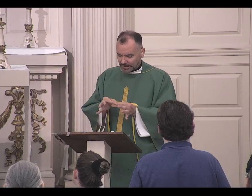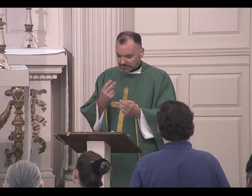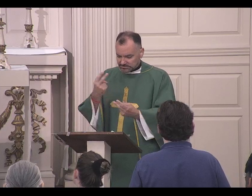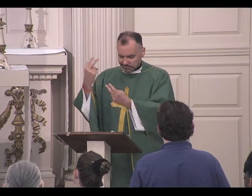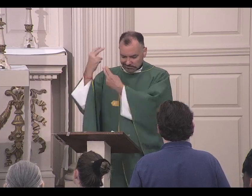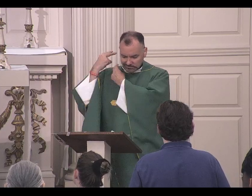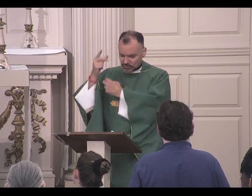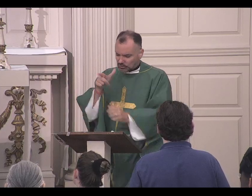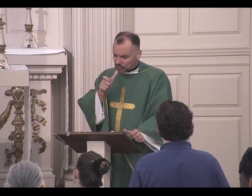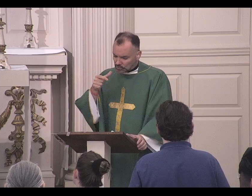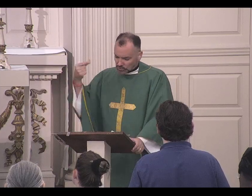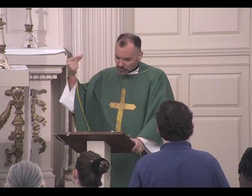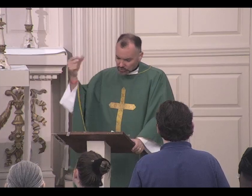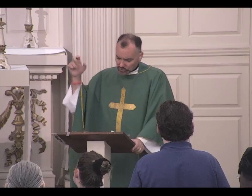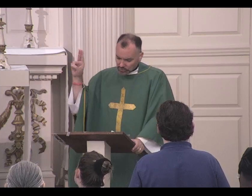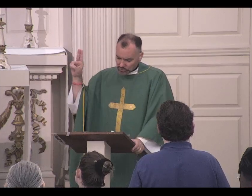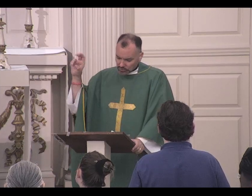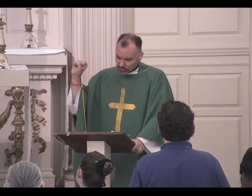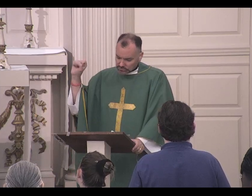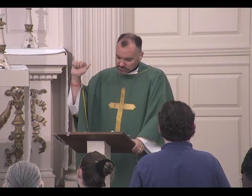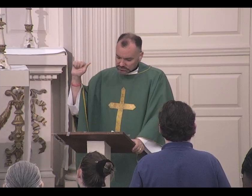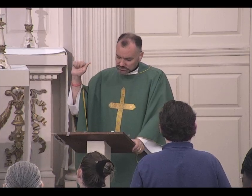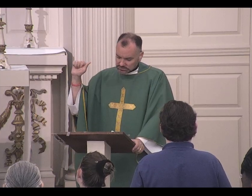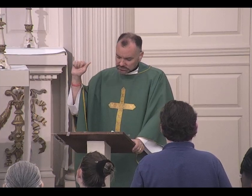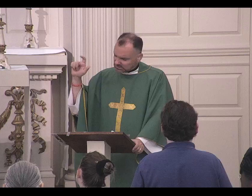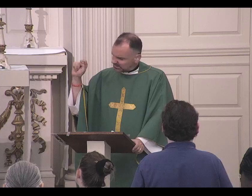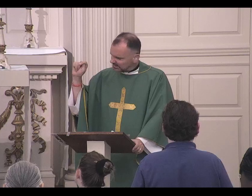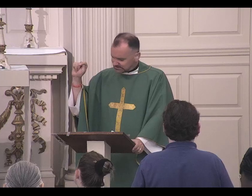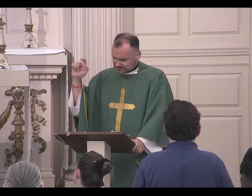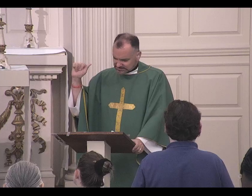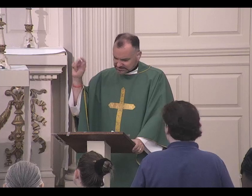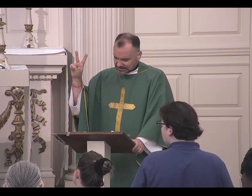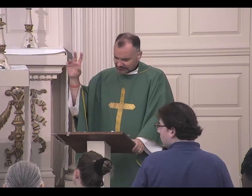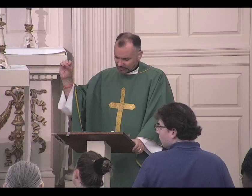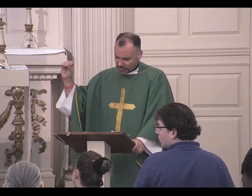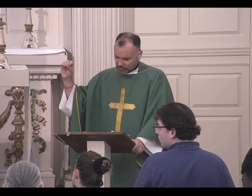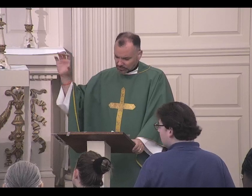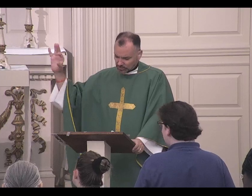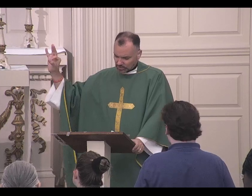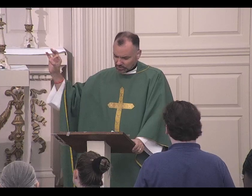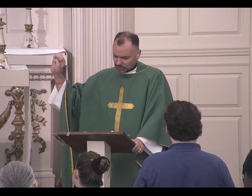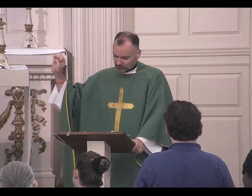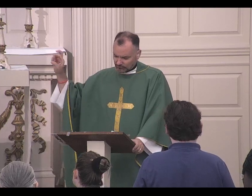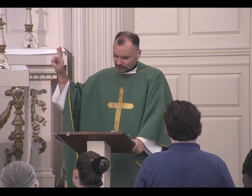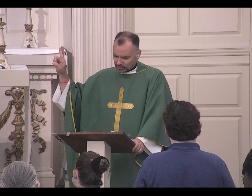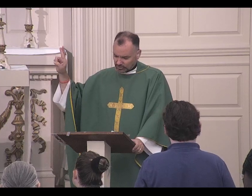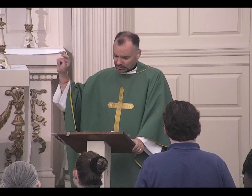Today's Mass is being offered for Gustavo